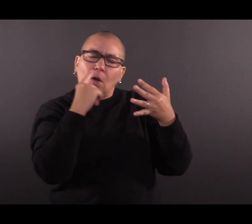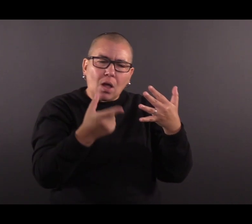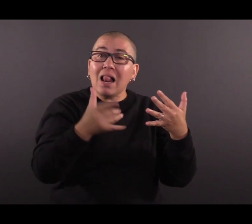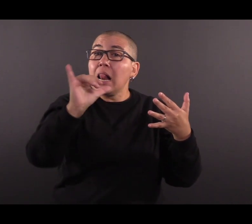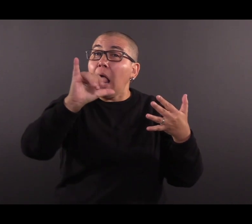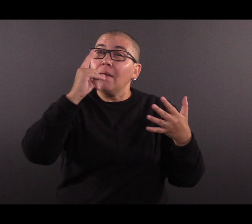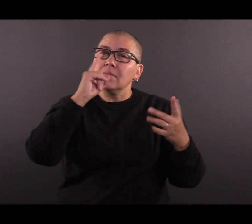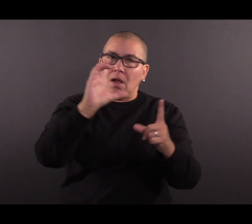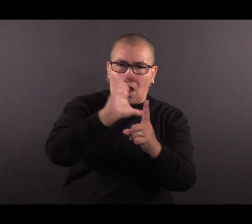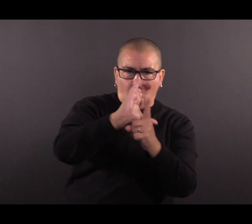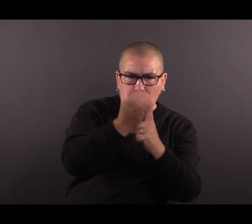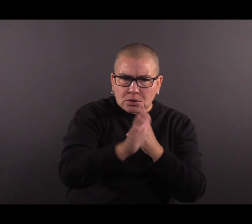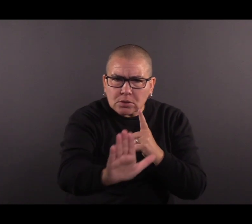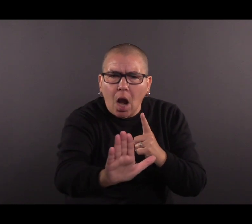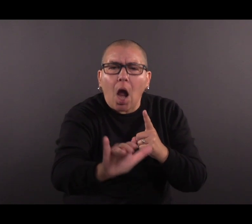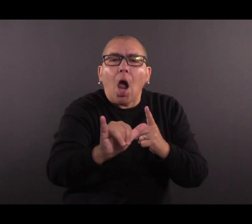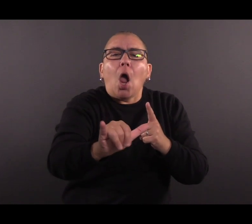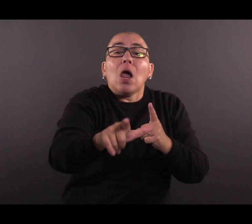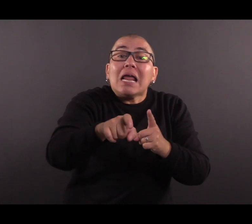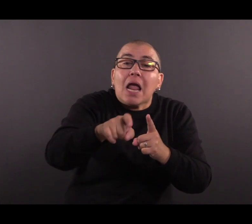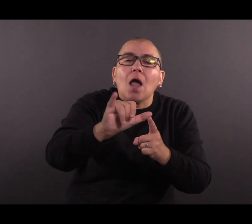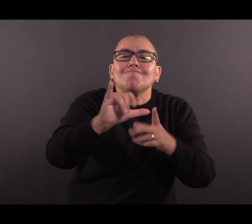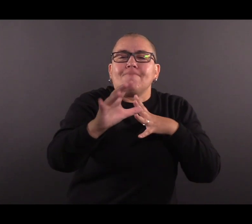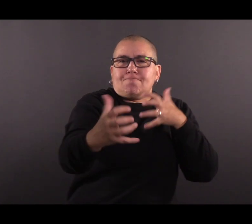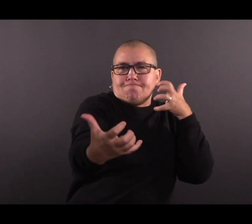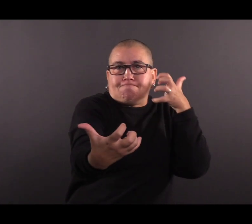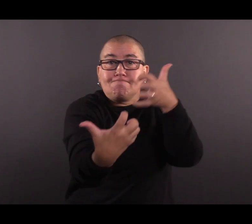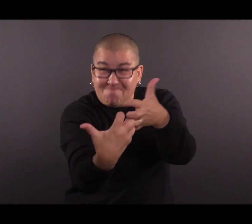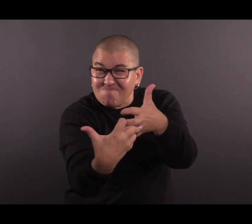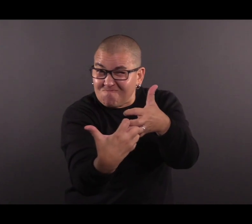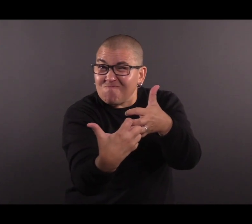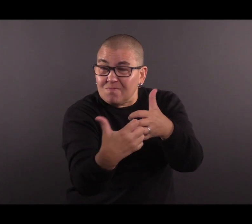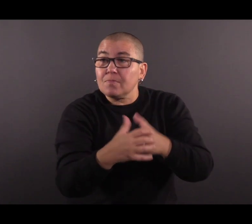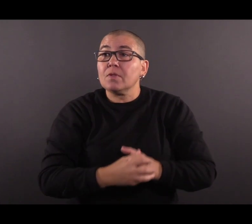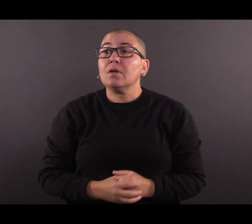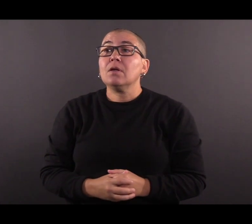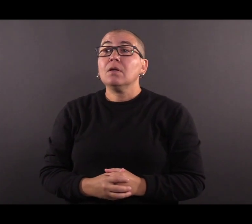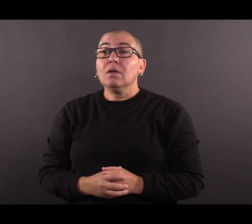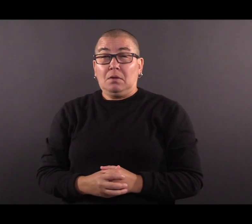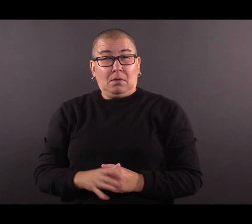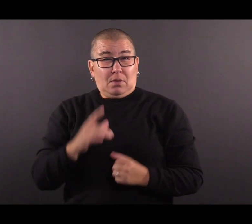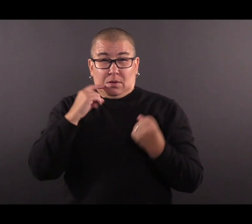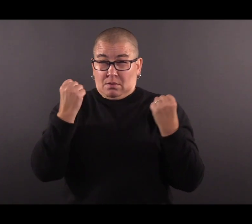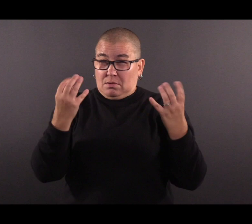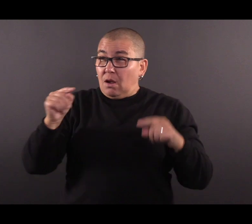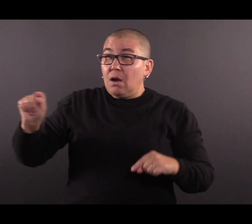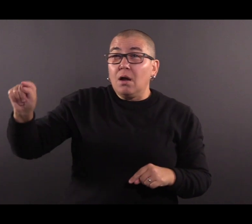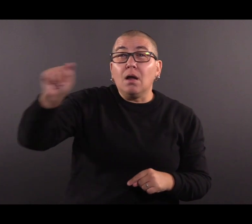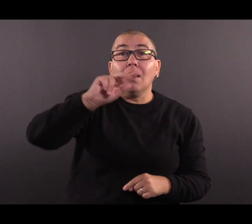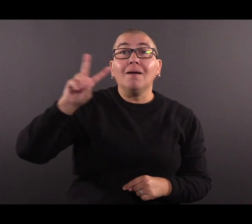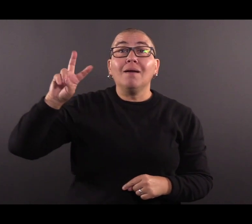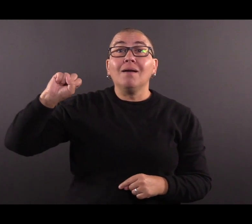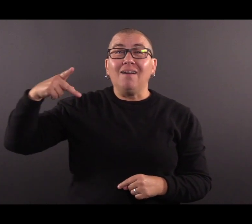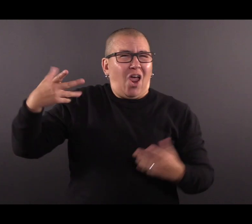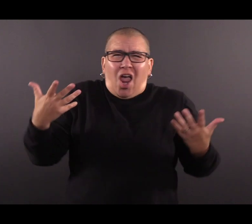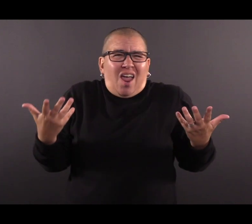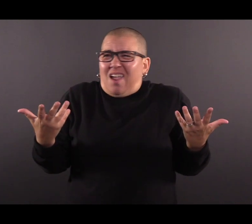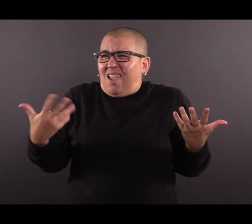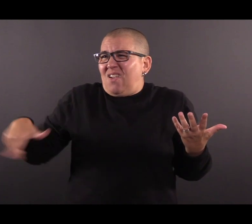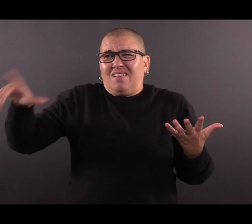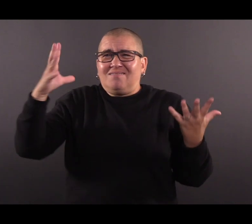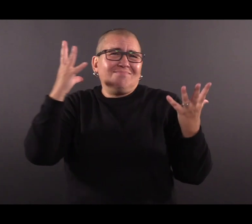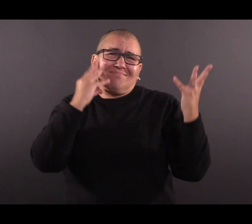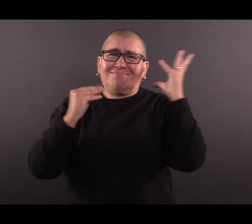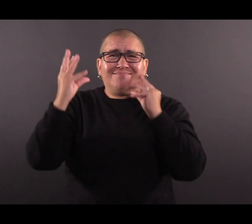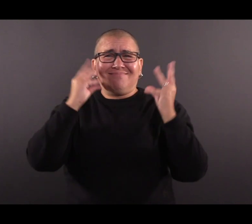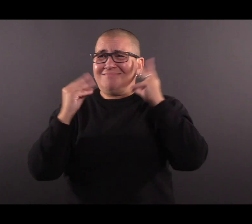survivor-specific housing options and services, including culturally specific options. Also, many VSPs are